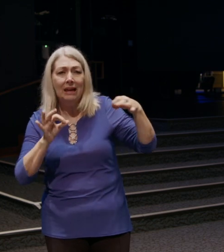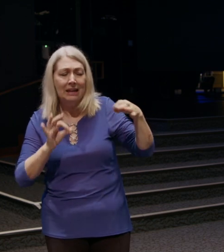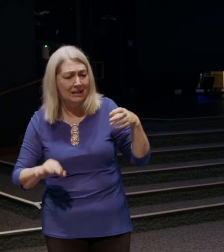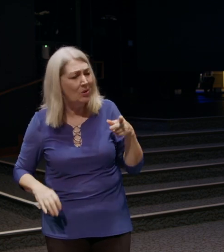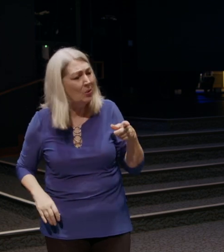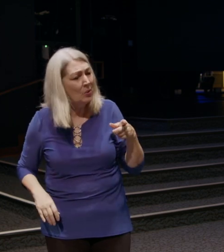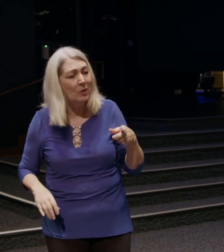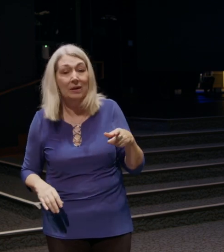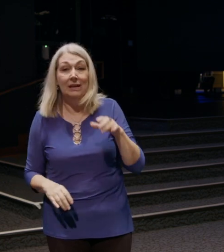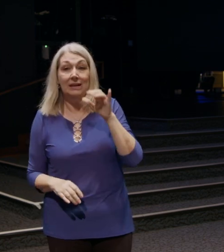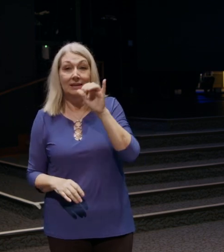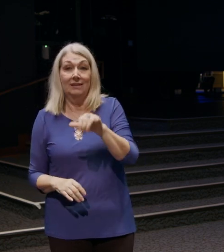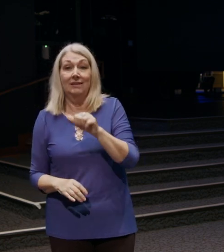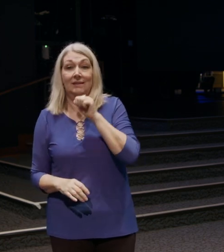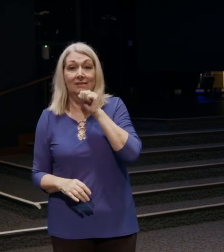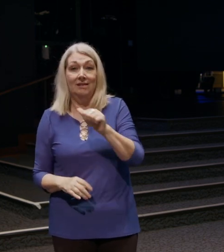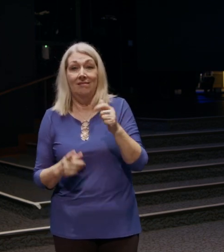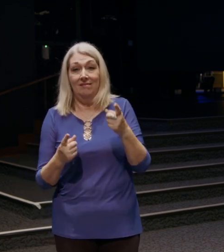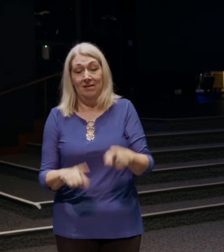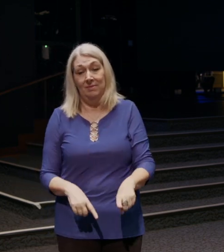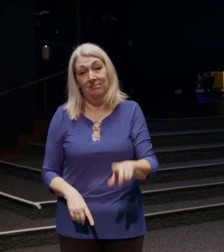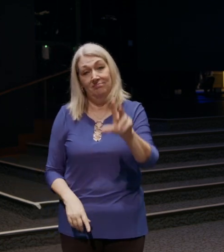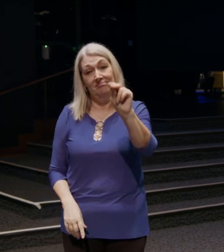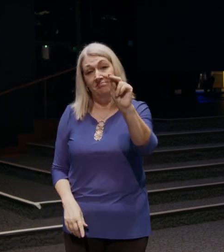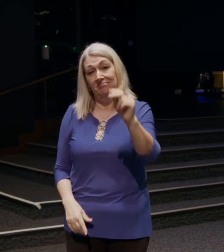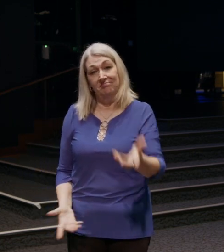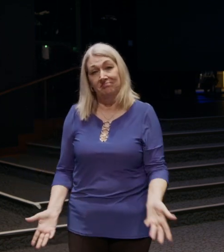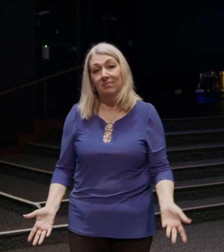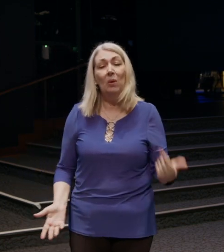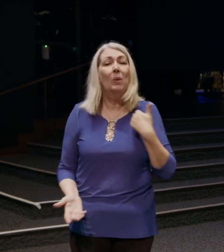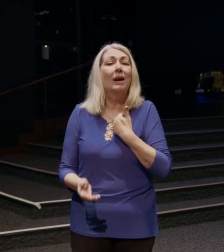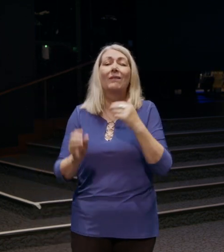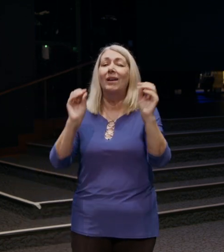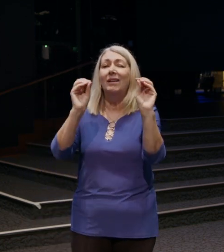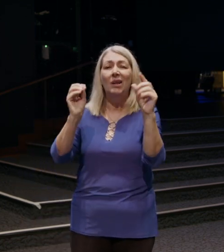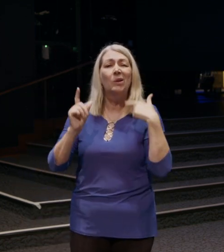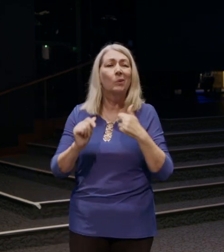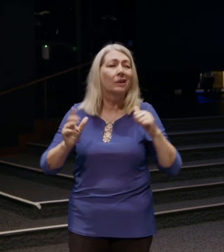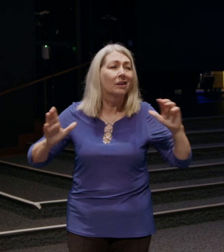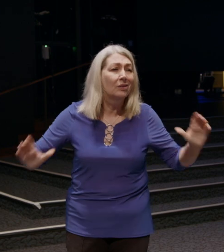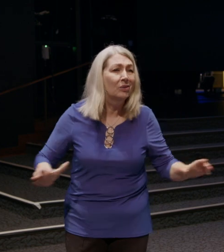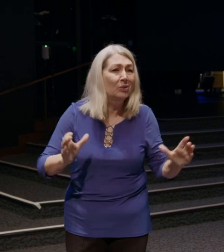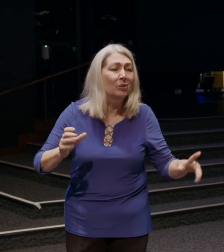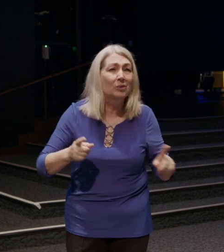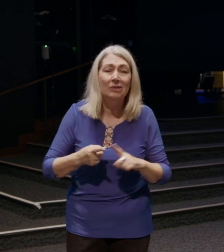that doesn't happen. We have absolutely nothing to offer God.